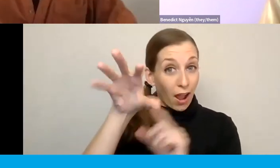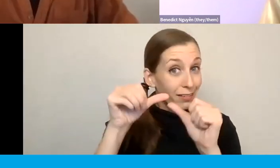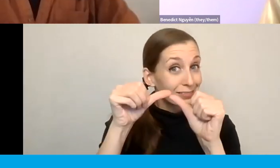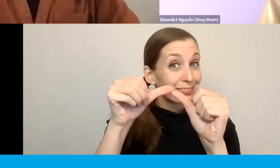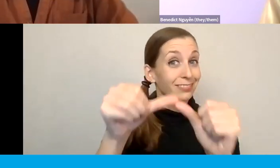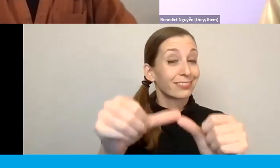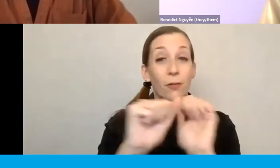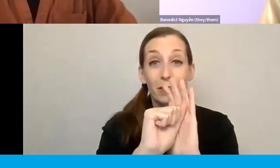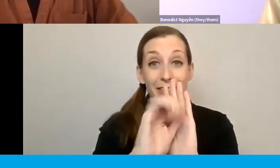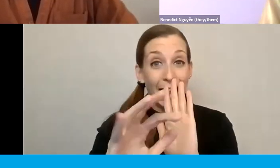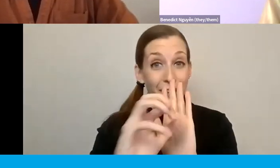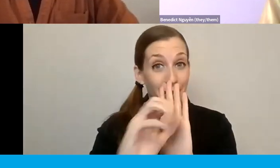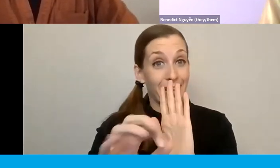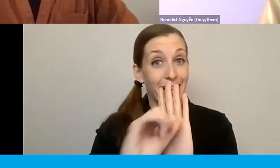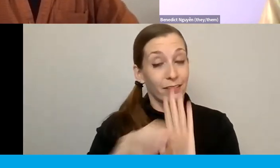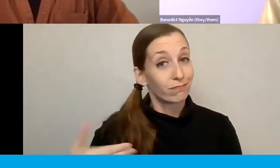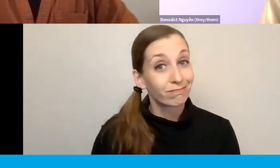So it's like there's like